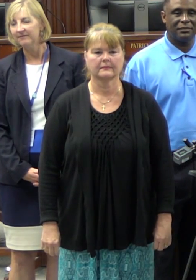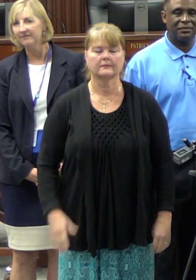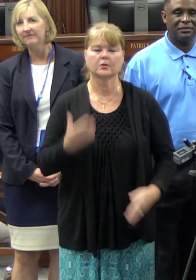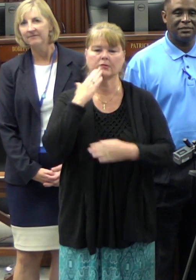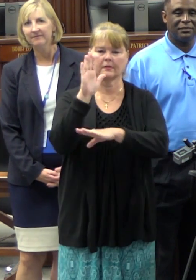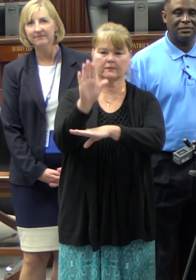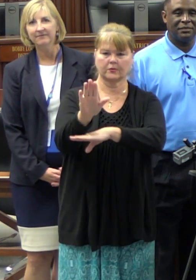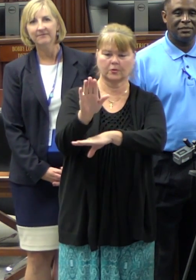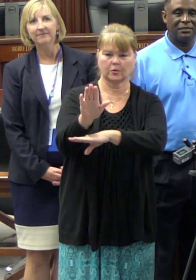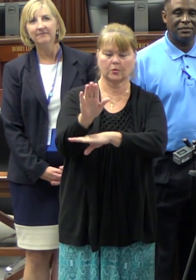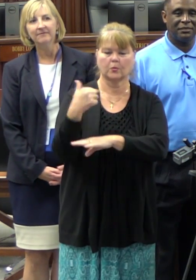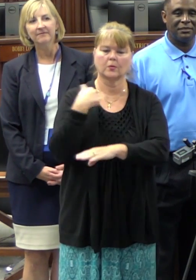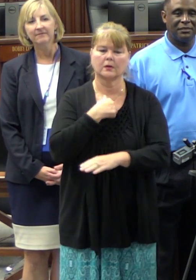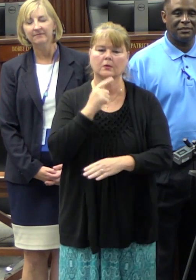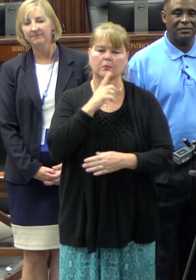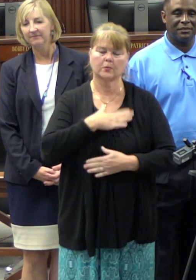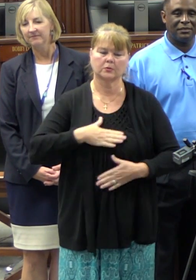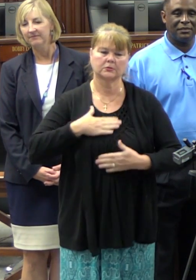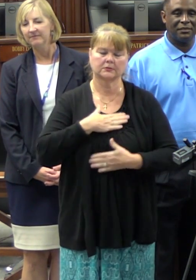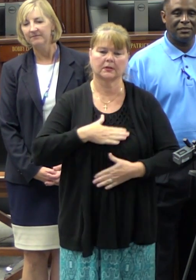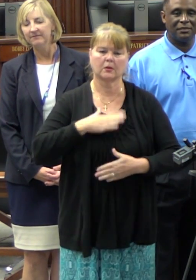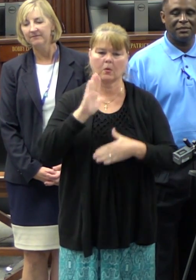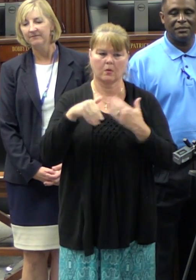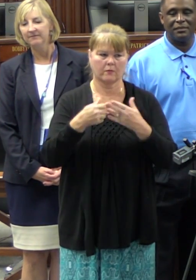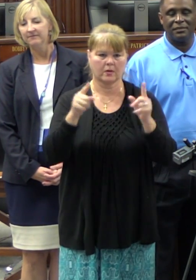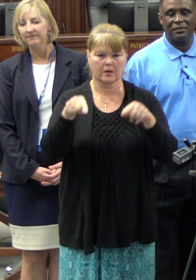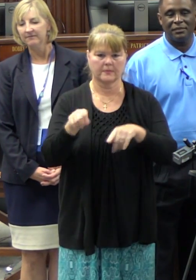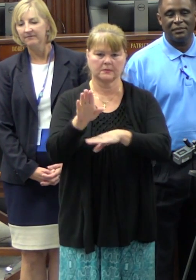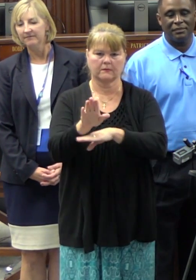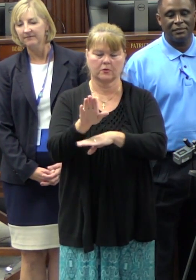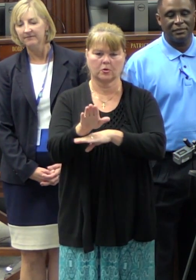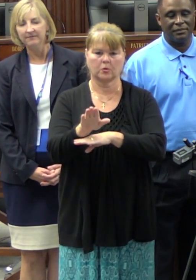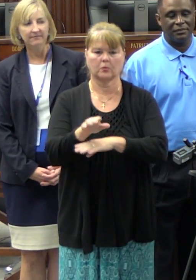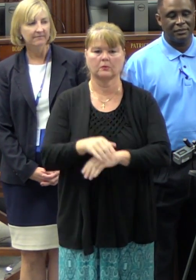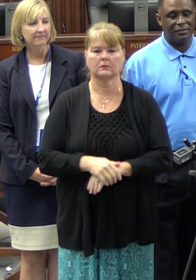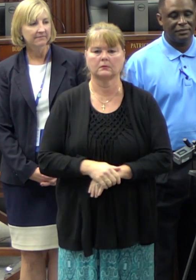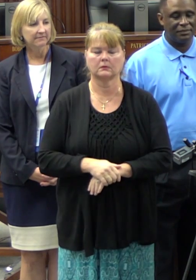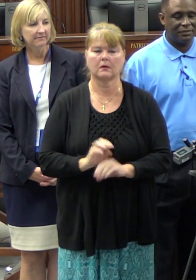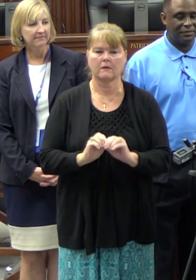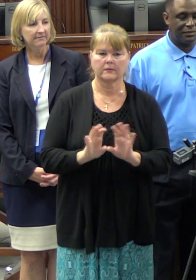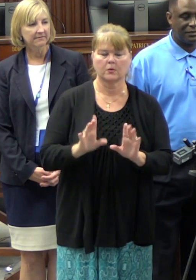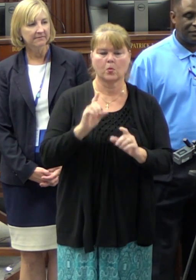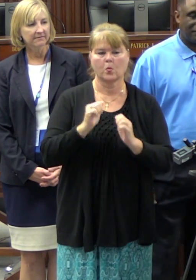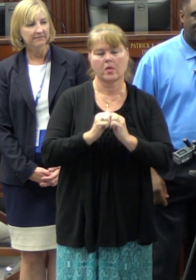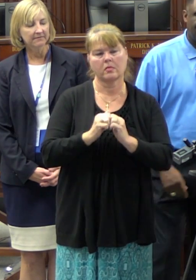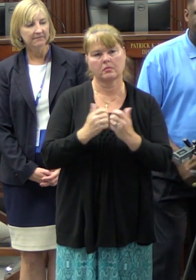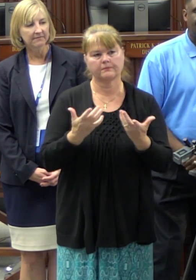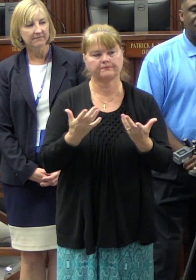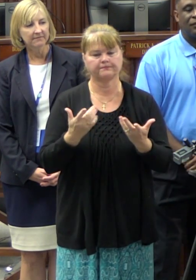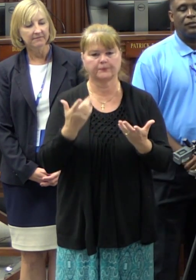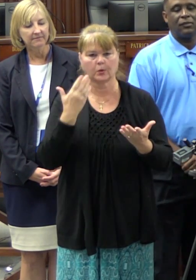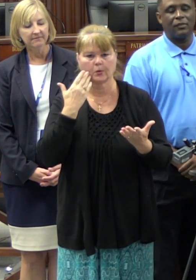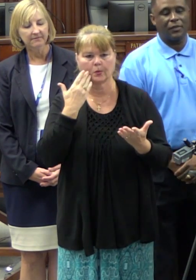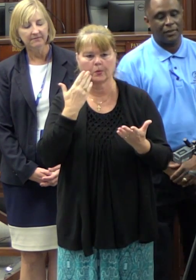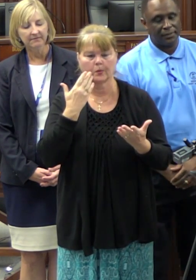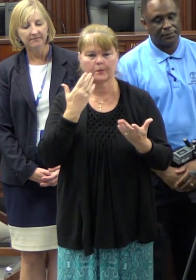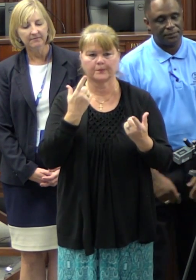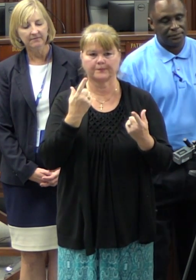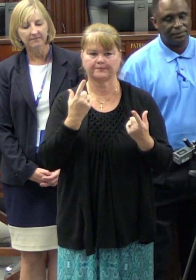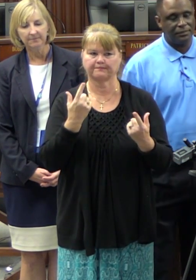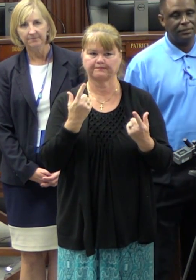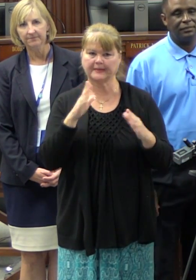All right, good afternoon. We appreciate all of you coming this afternoon. Obviously, with the